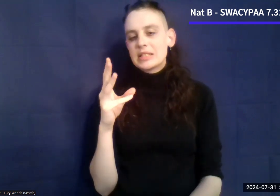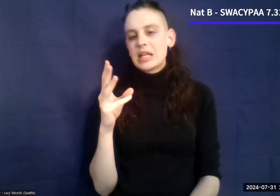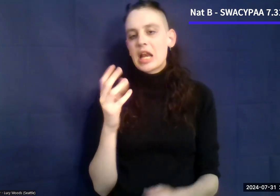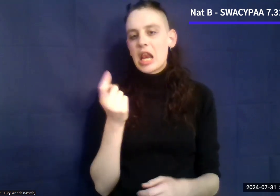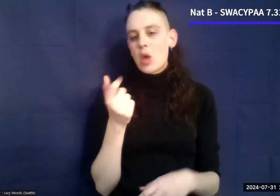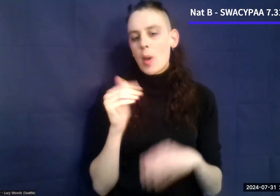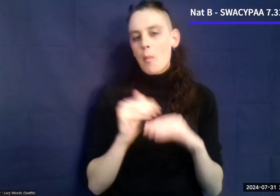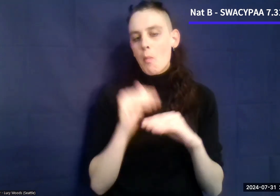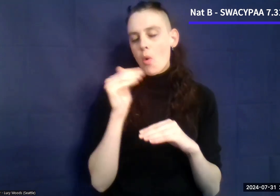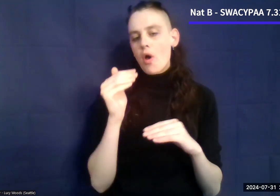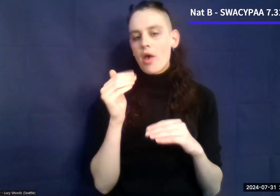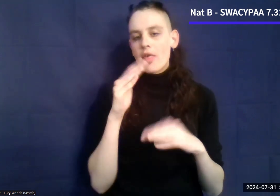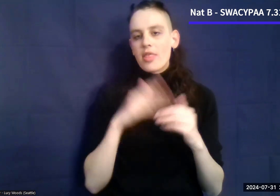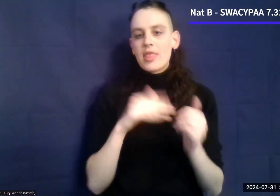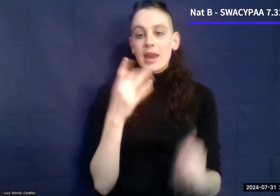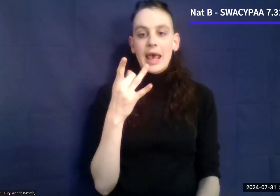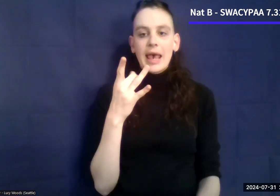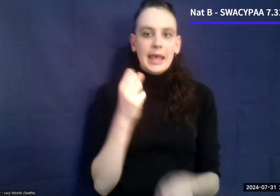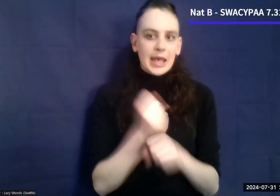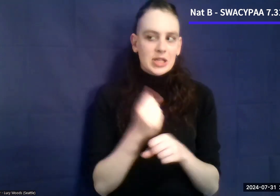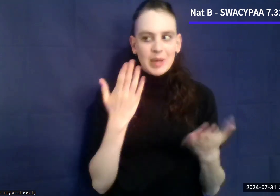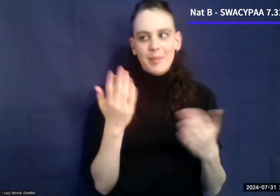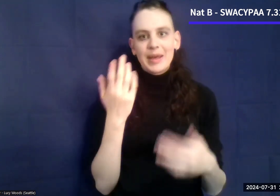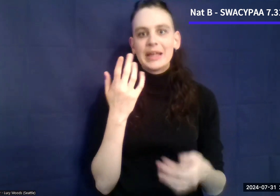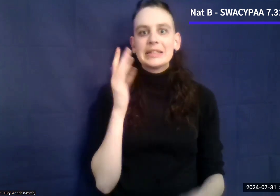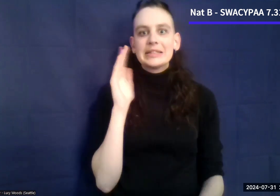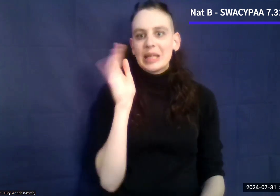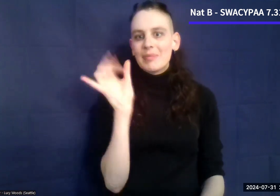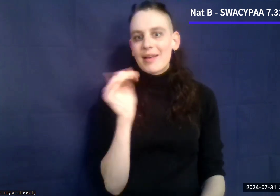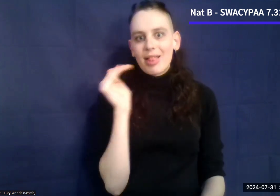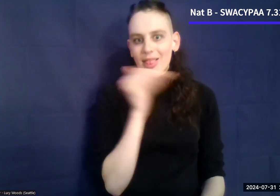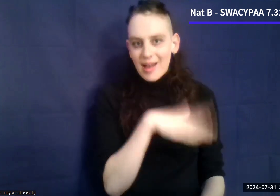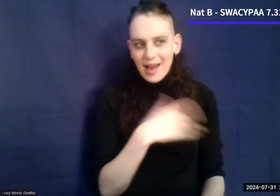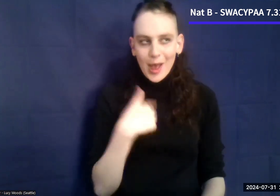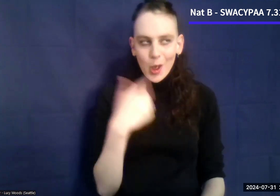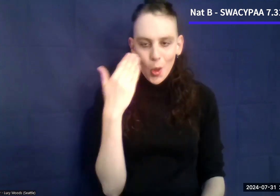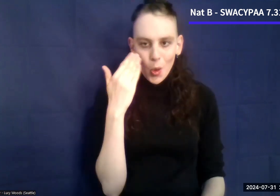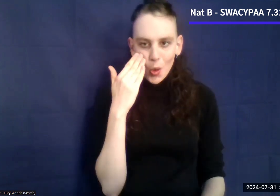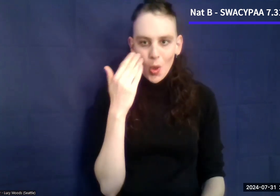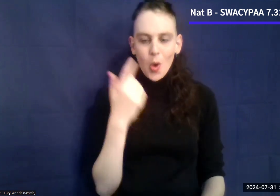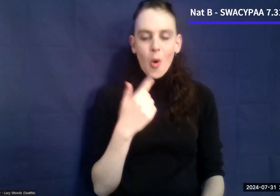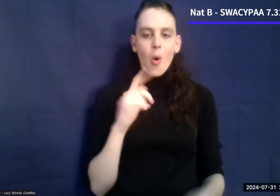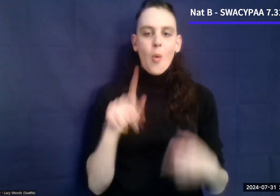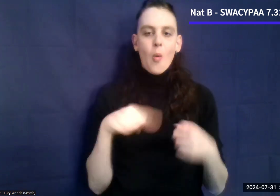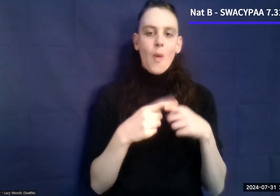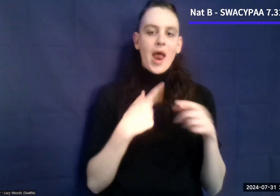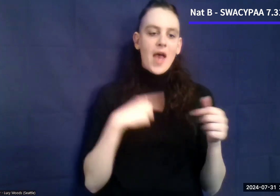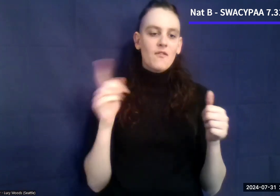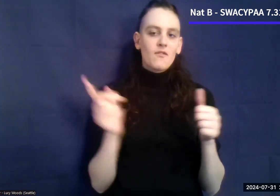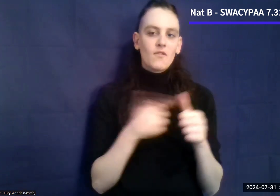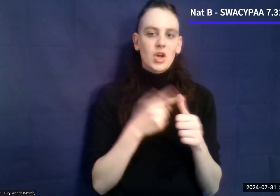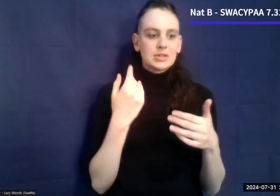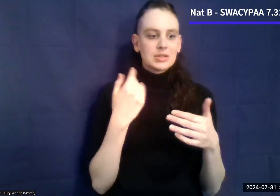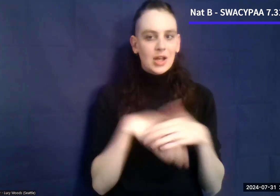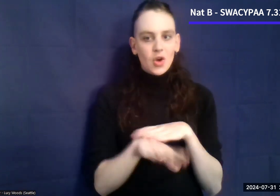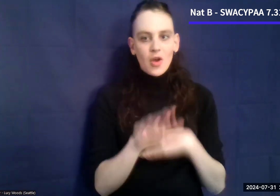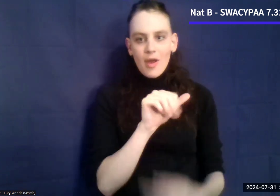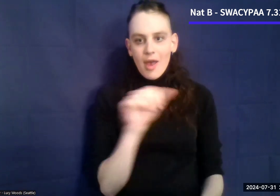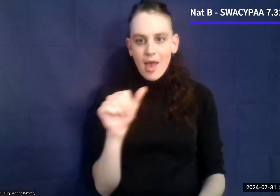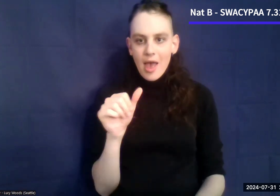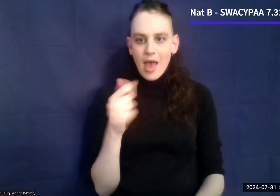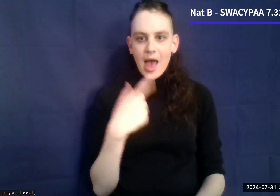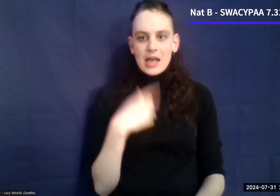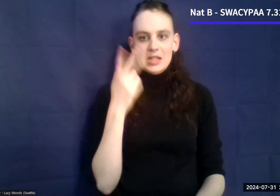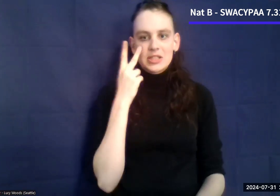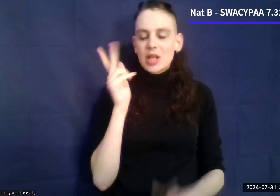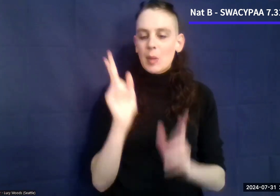might seem like a lie to some people. Because when I first came in and I saw people with I'm gonna say like over 30 days, I was like,